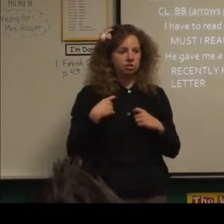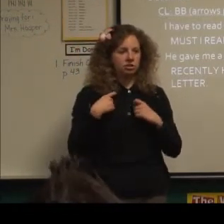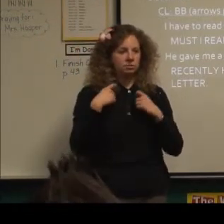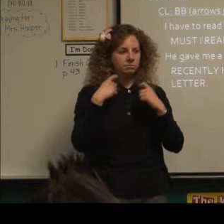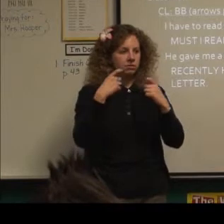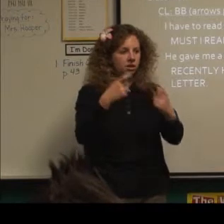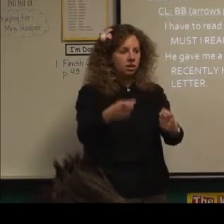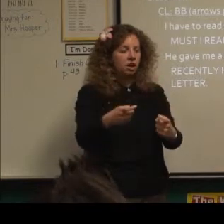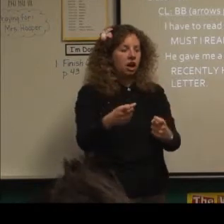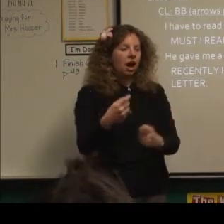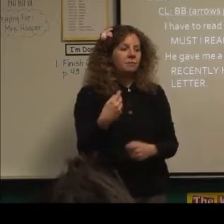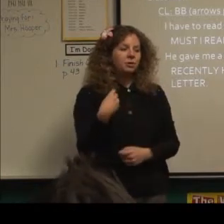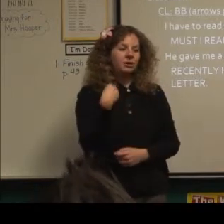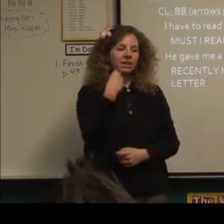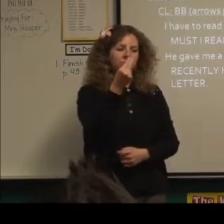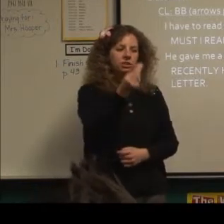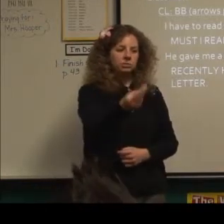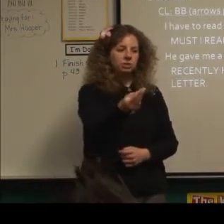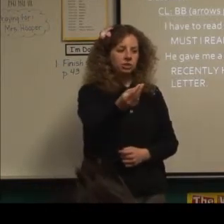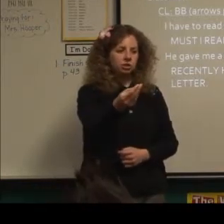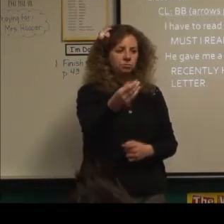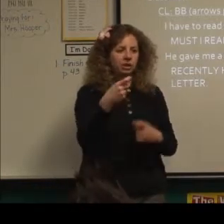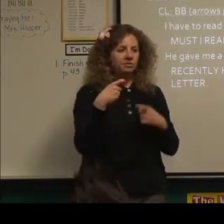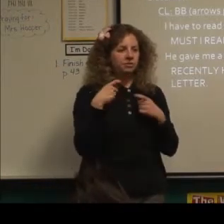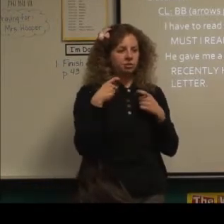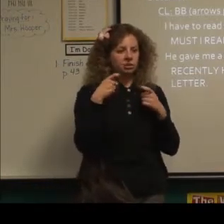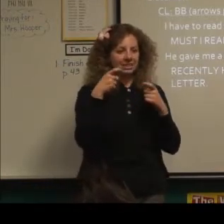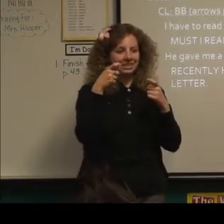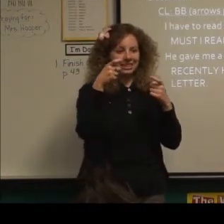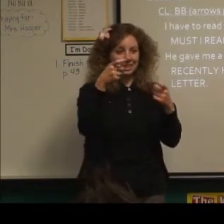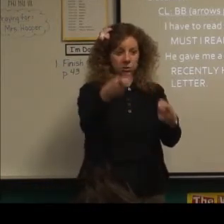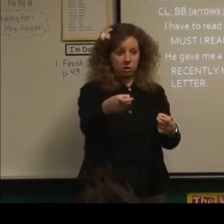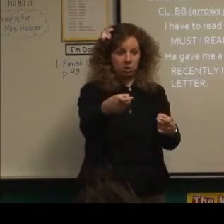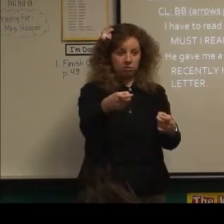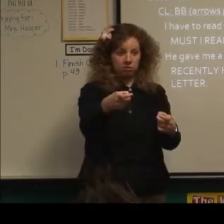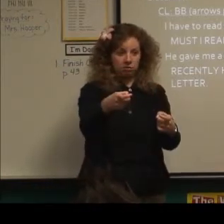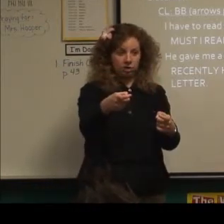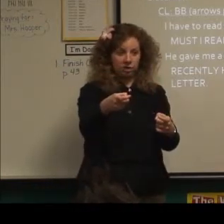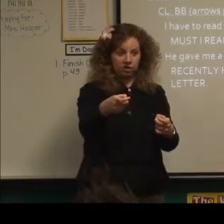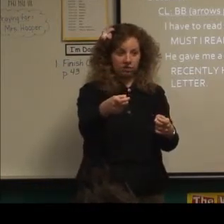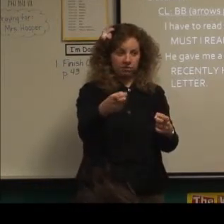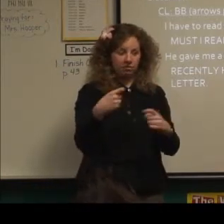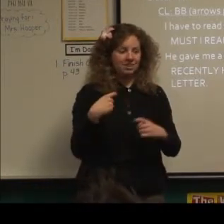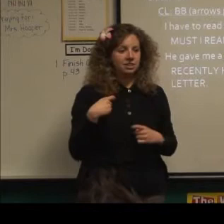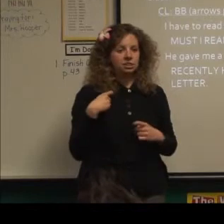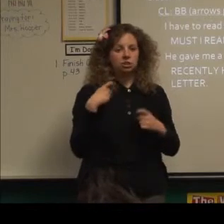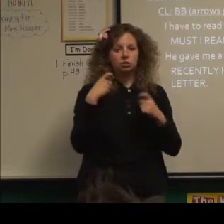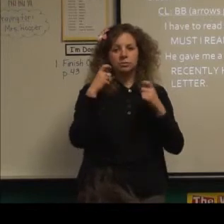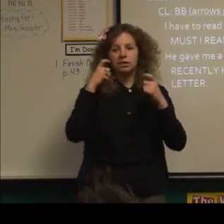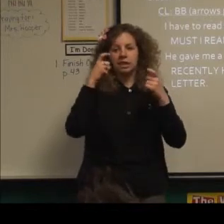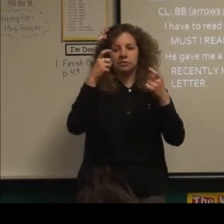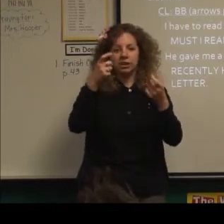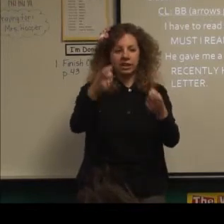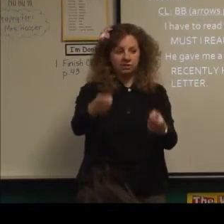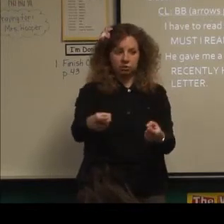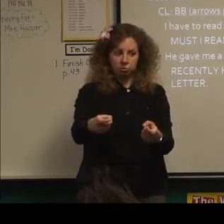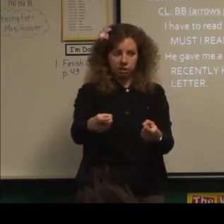just the, you can do this one too, but I've usually seen this one for give. This can also be like for gift or